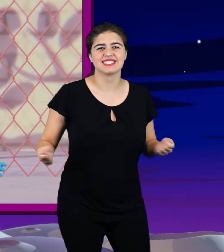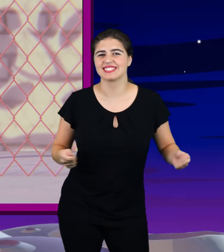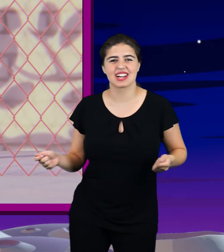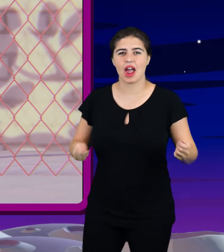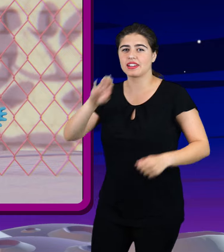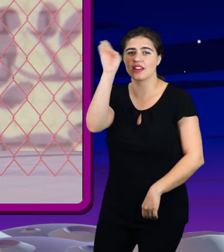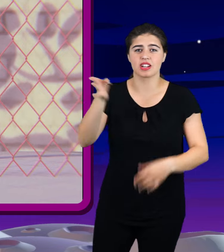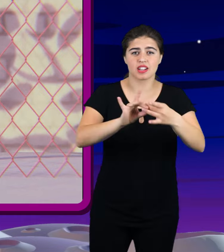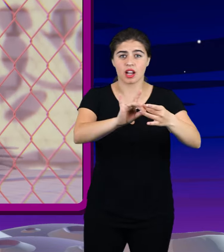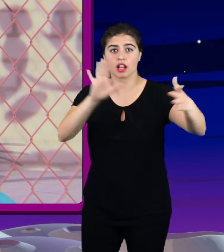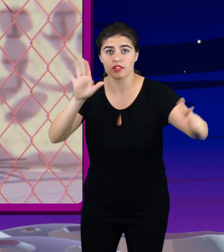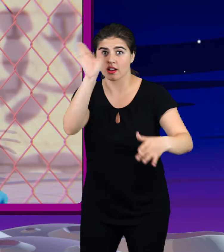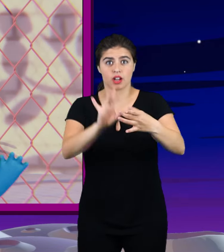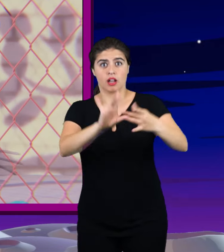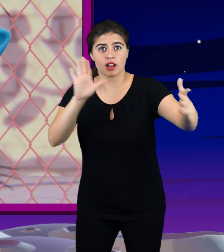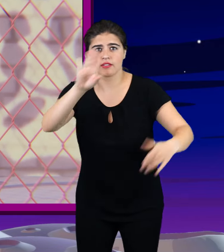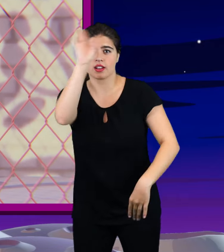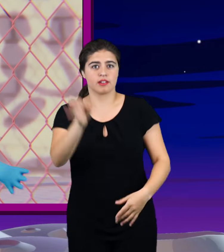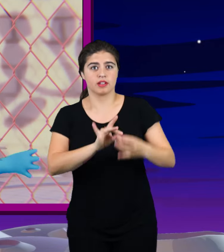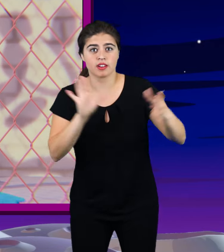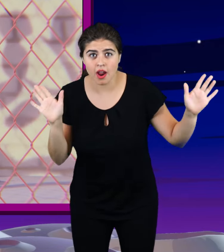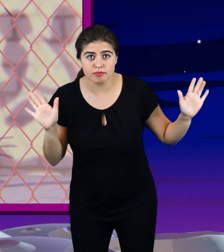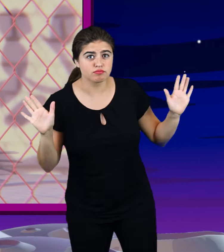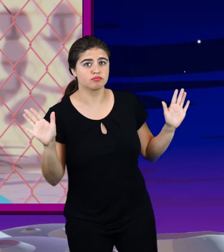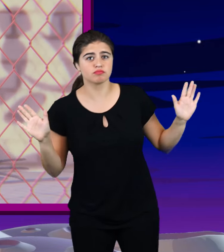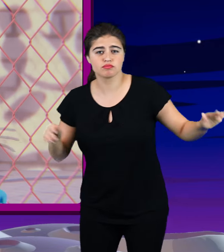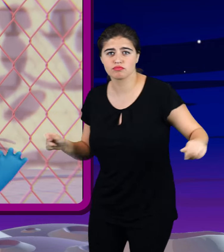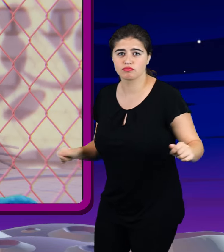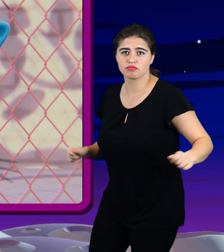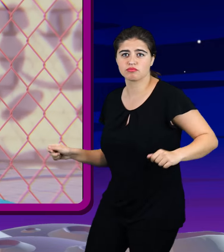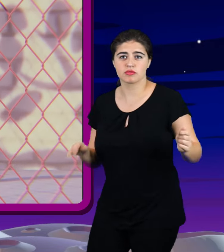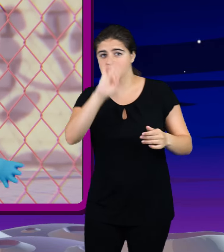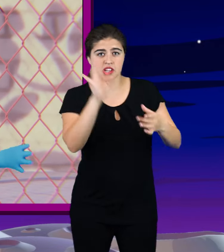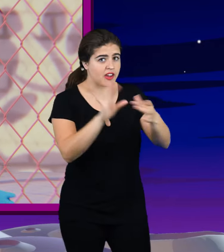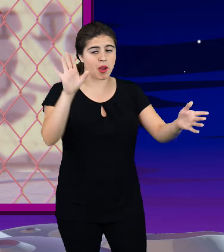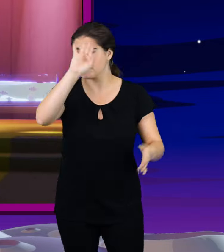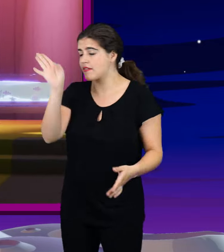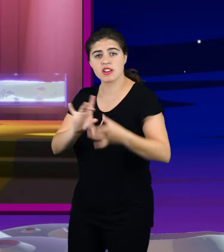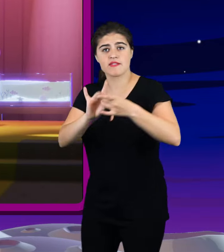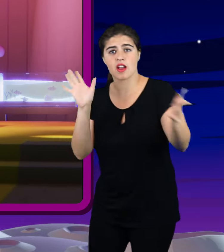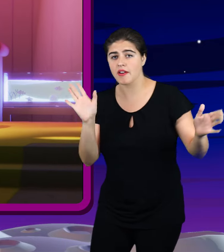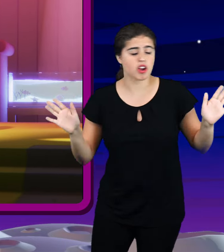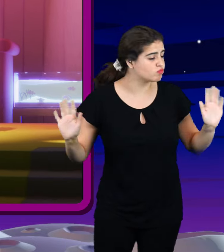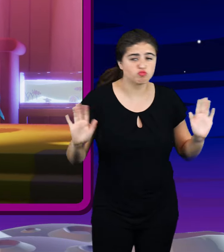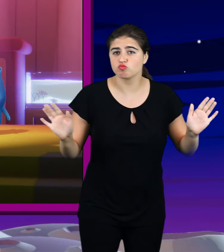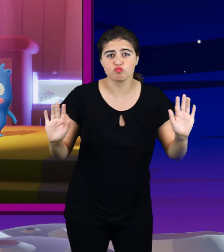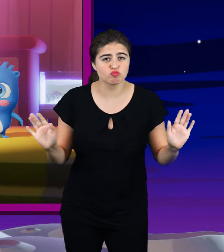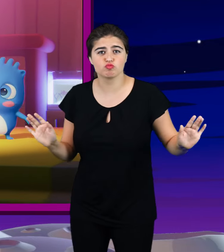gonna give Give you up Never gonna give, never gonna give If you are We've known